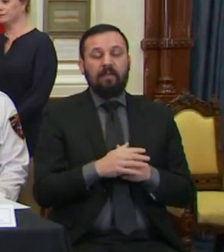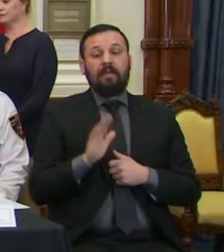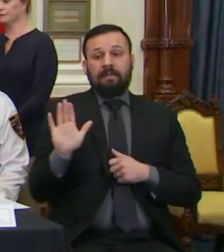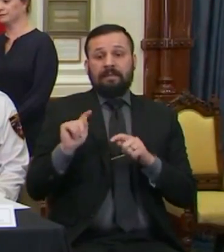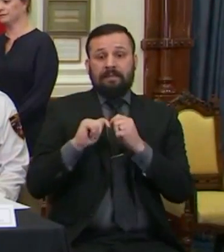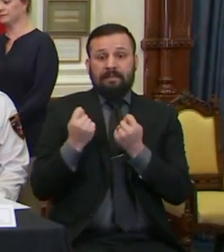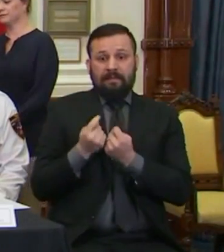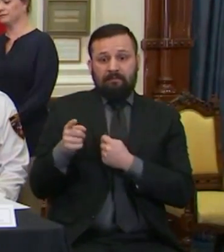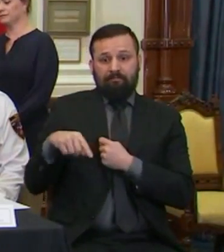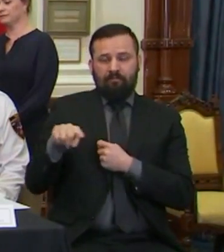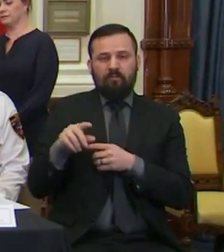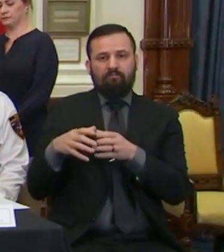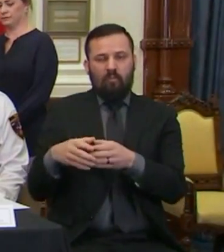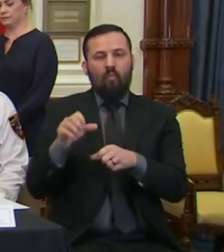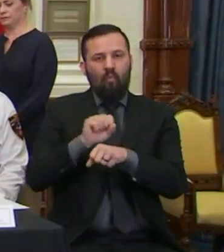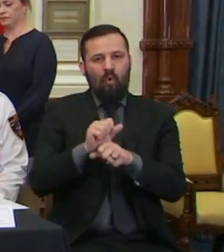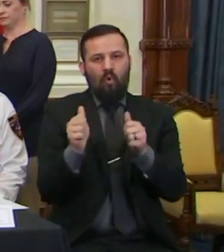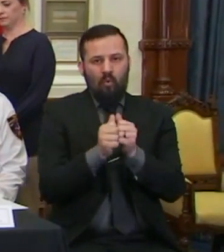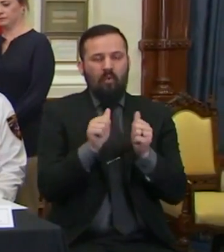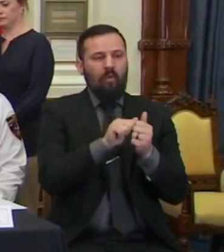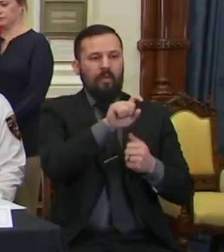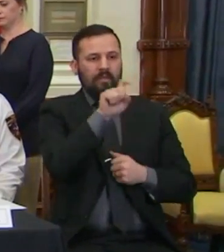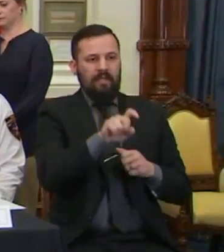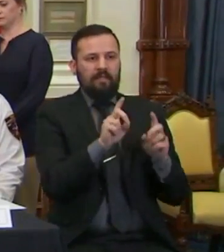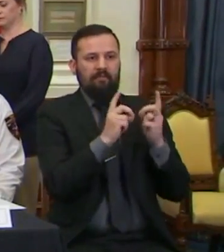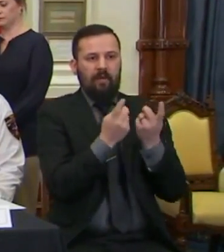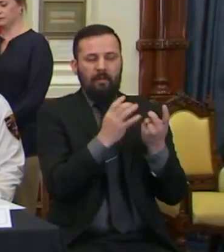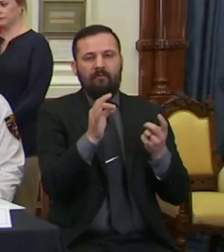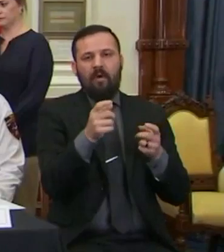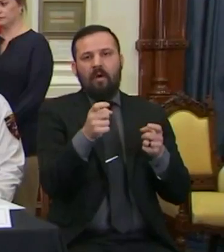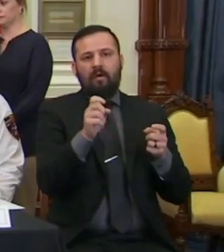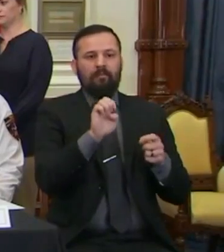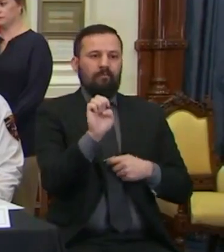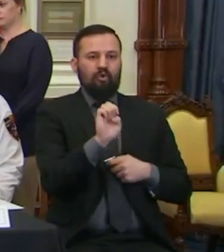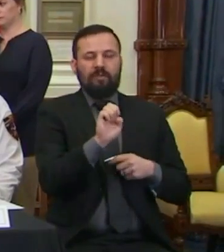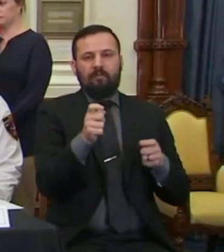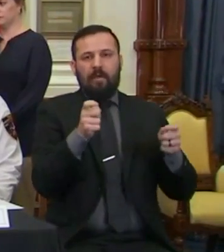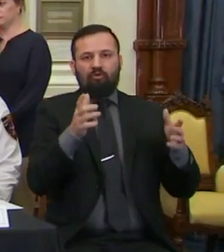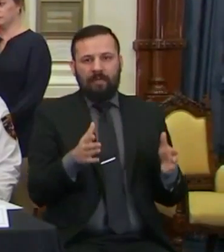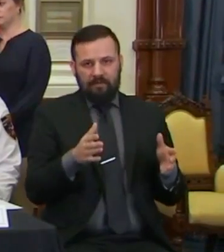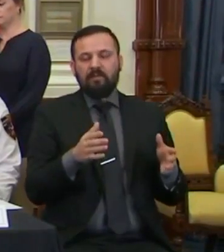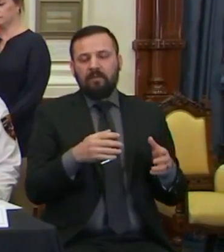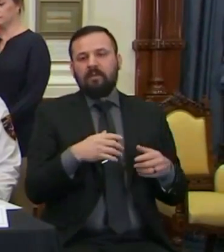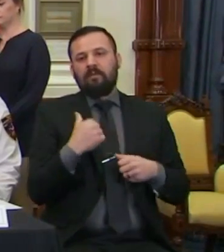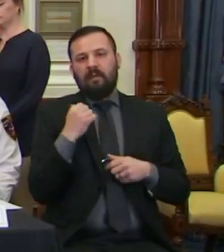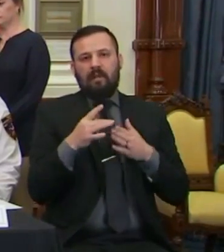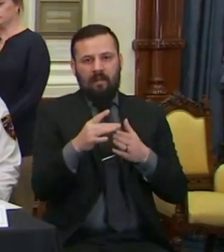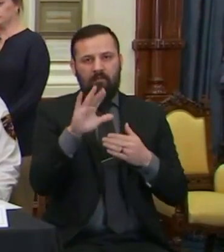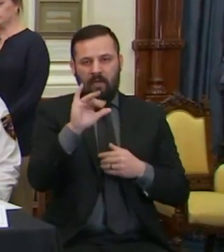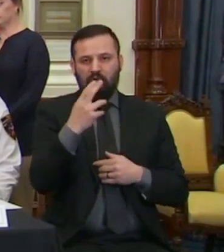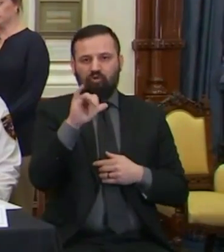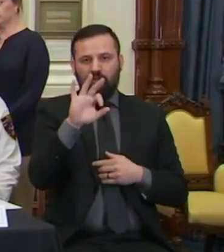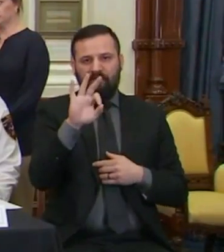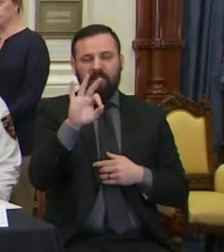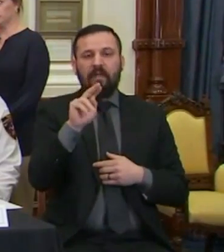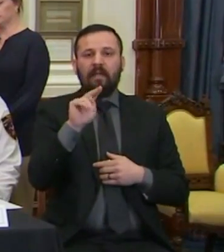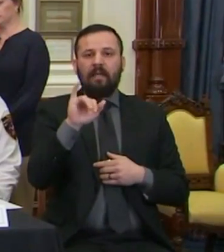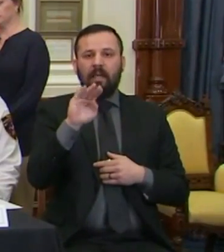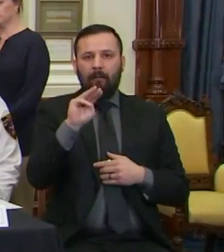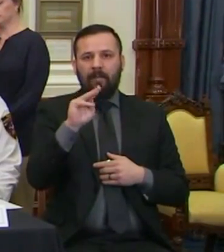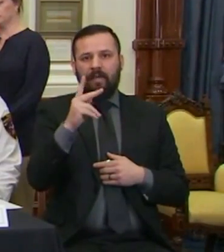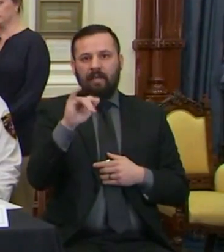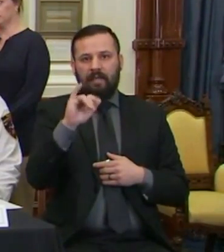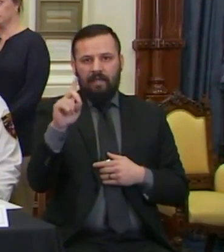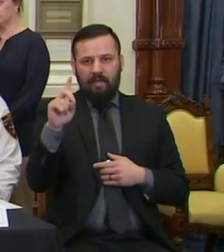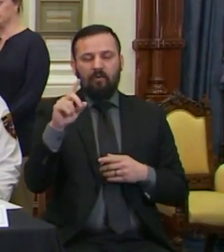very closely with the Texas Division of Emergency Management and led by Chief Nim Kidd to coordinate